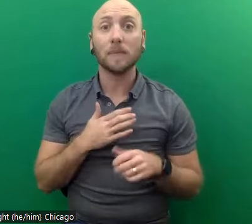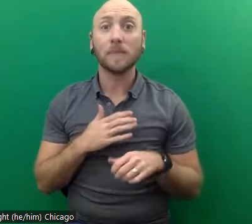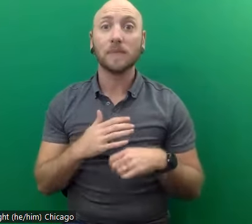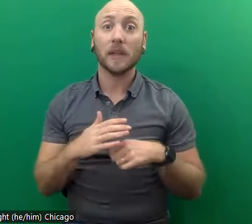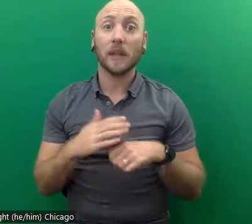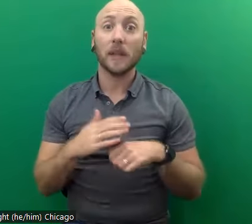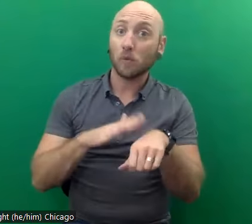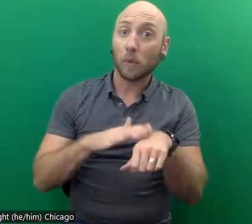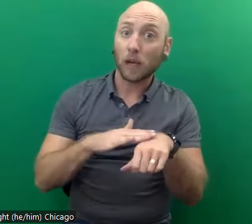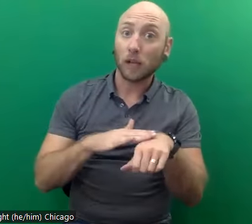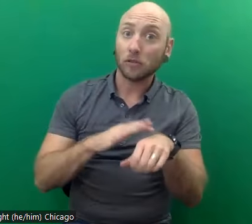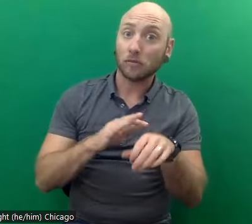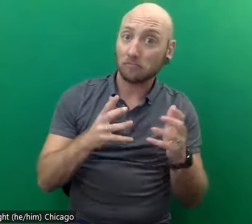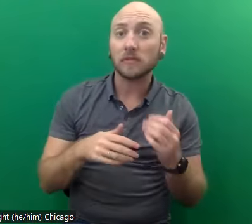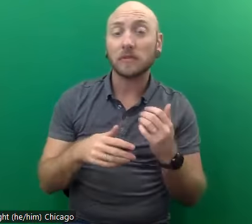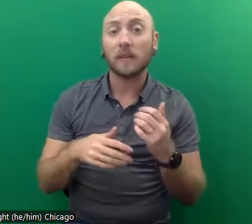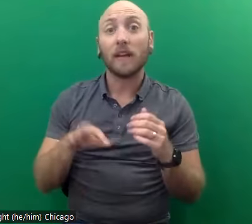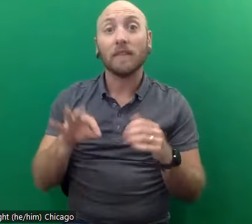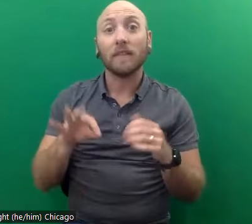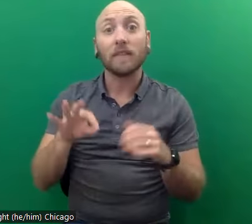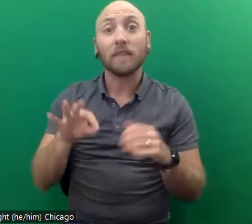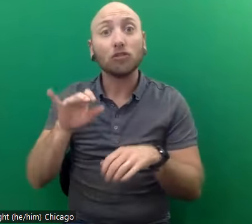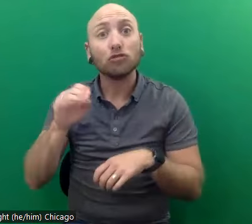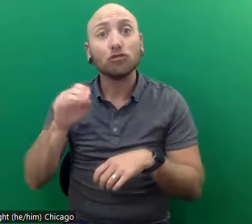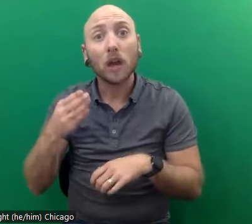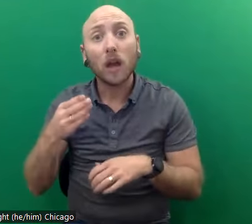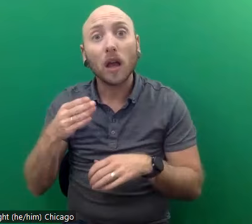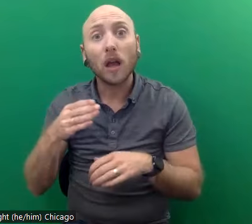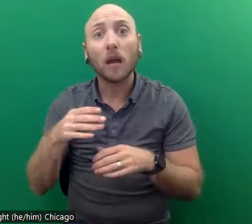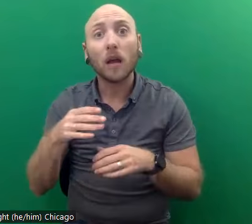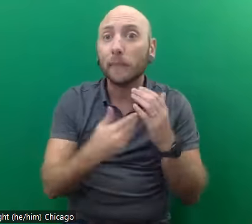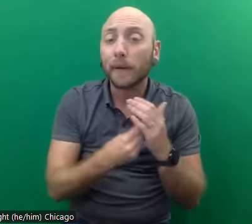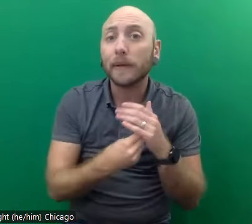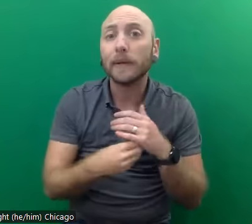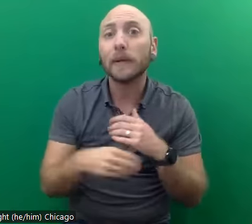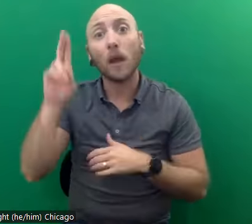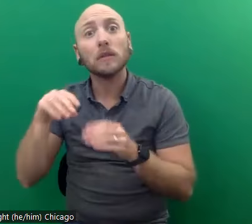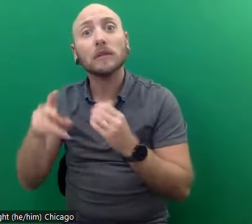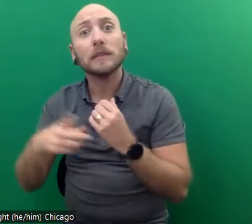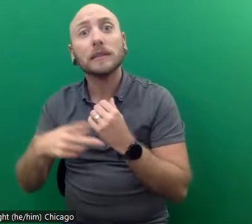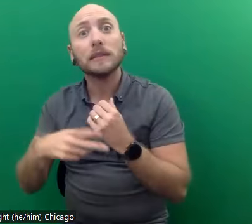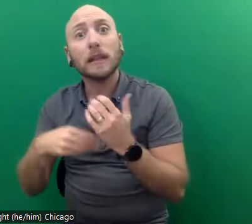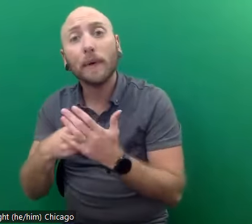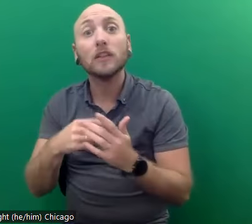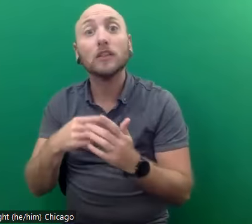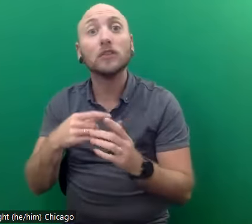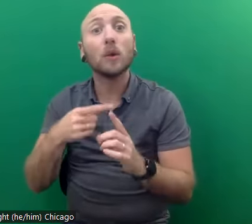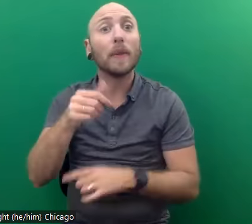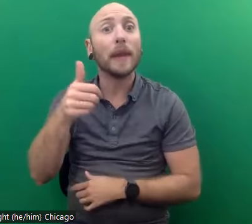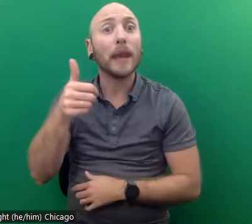my uncle was saving money for me and got me a car. And in the 10th month, it was a choice